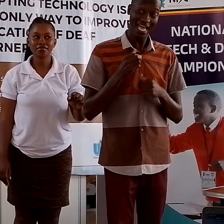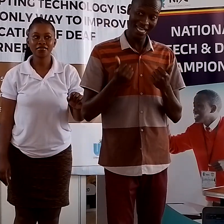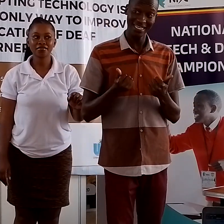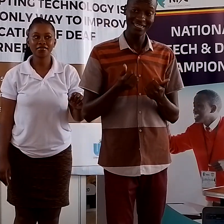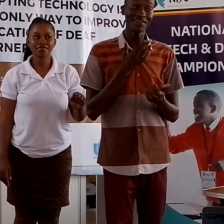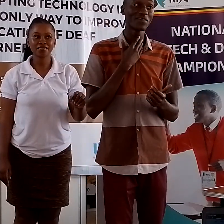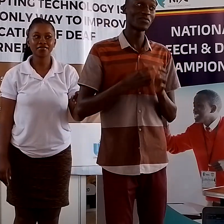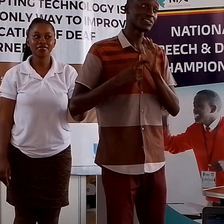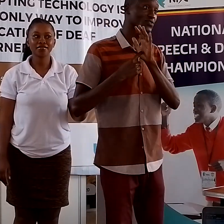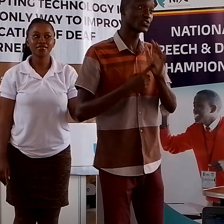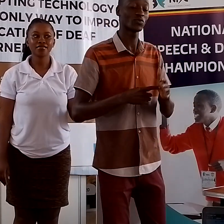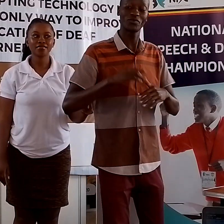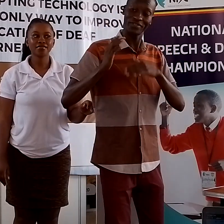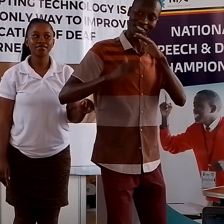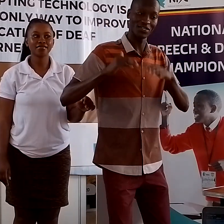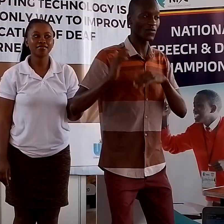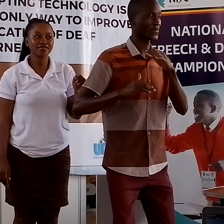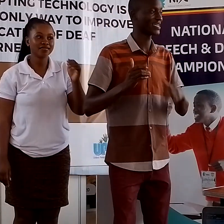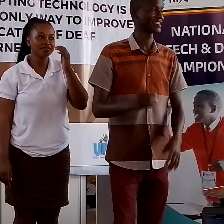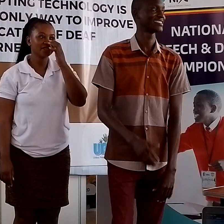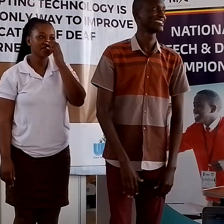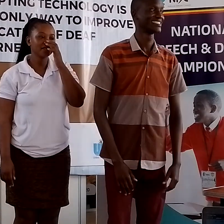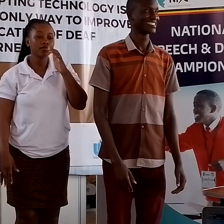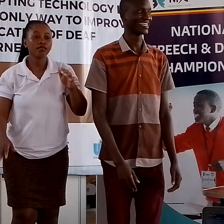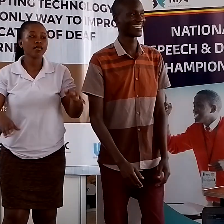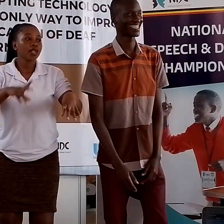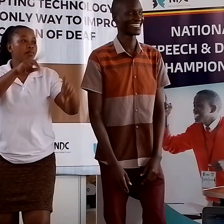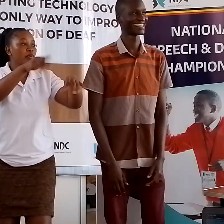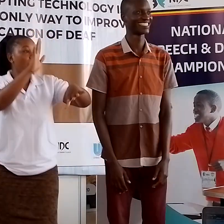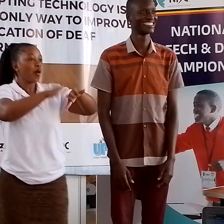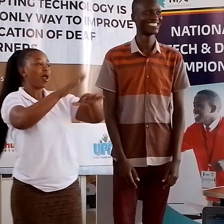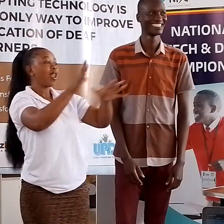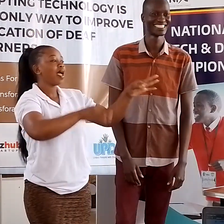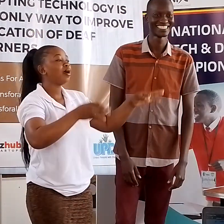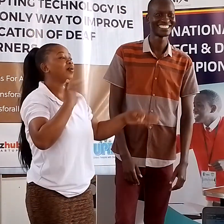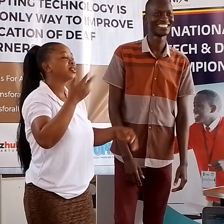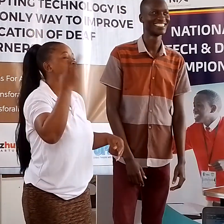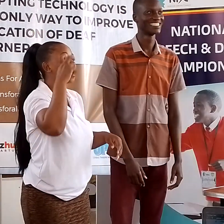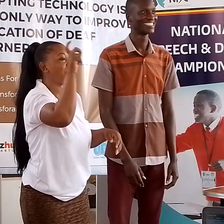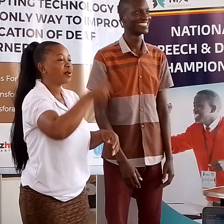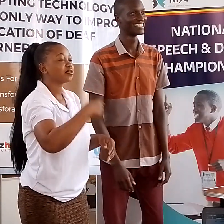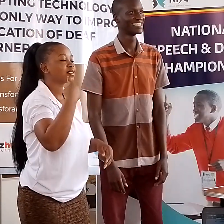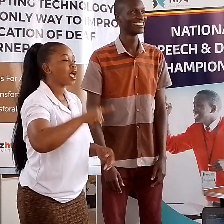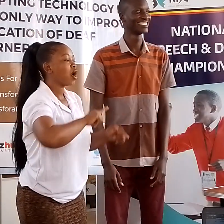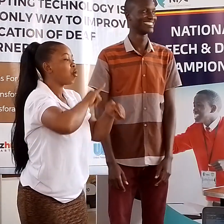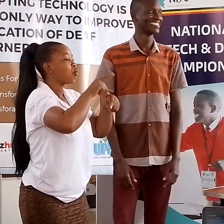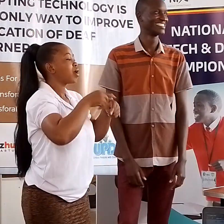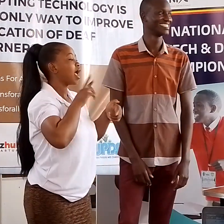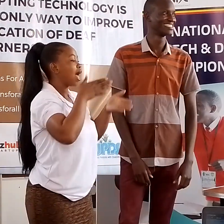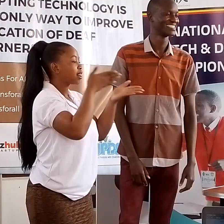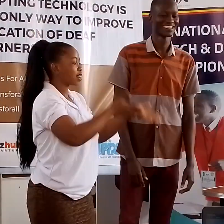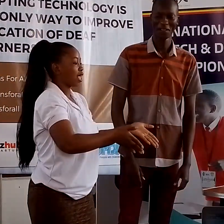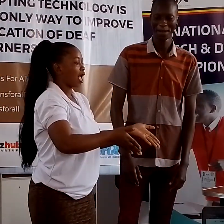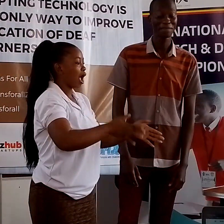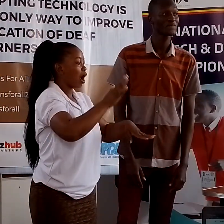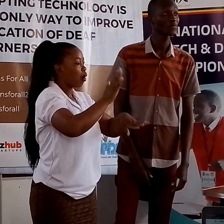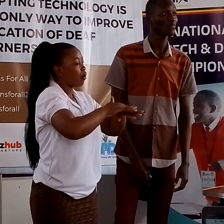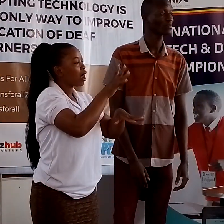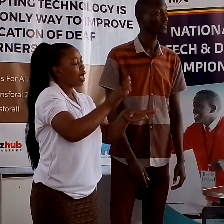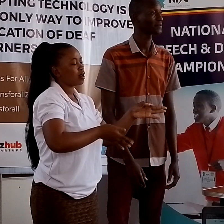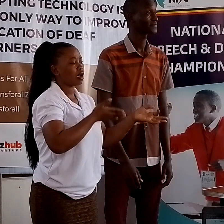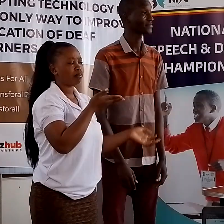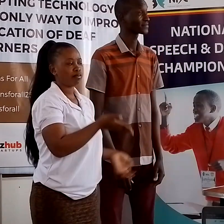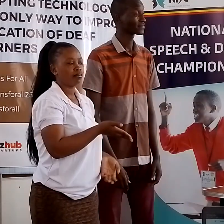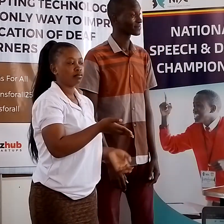that people online, I want to hear someone saying that we are there. People online, are you